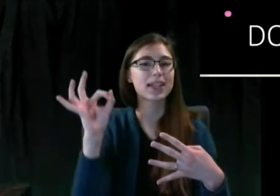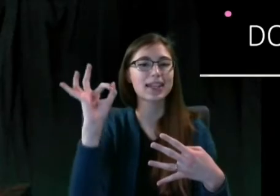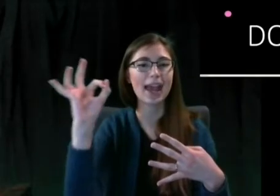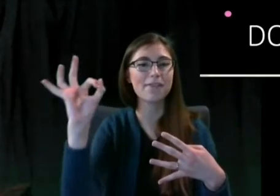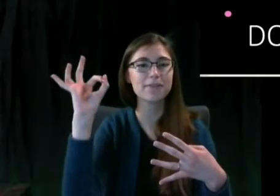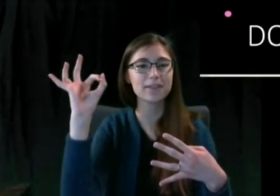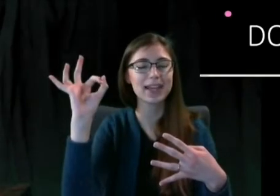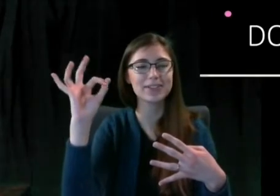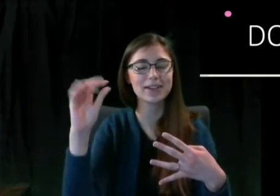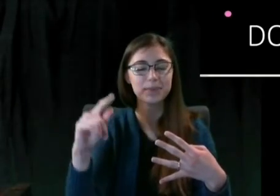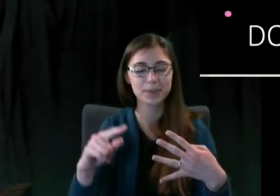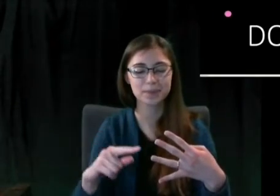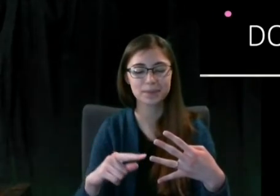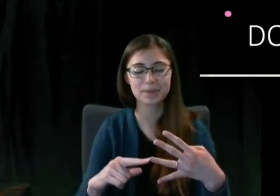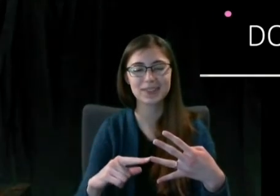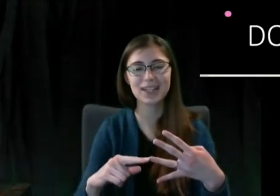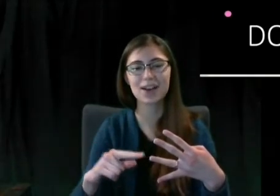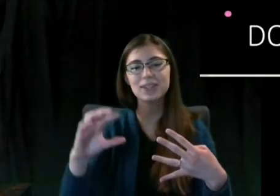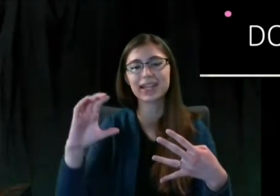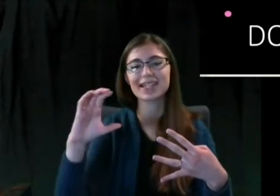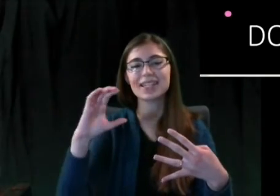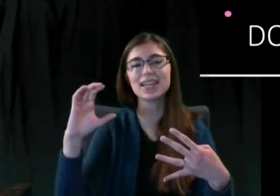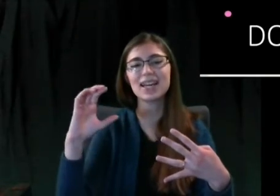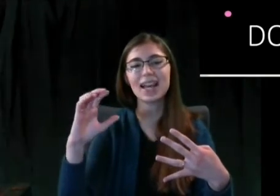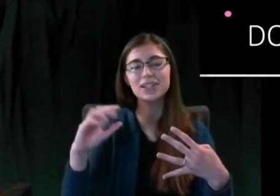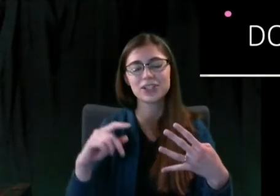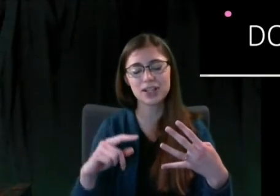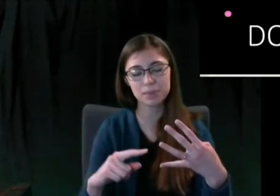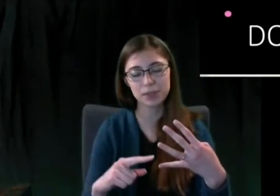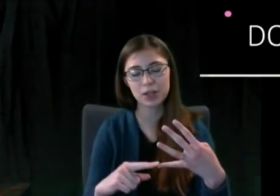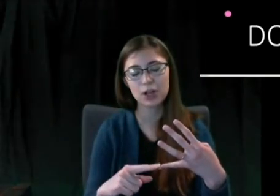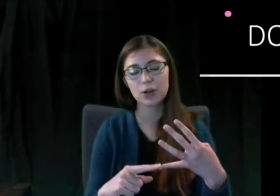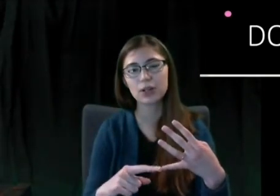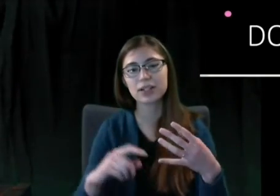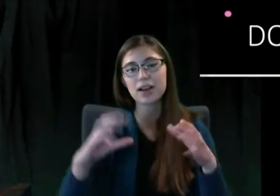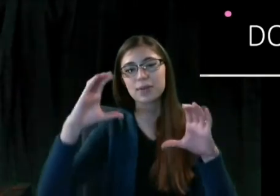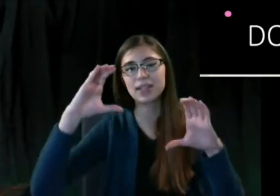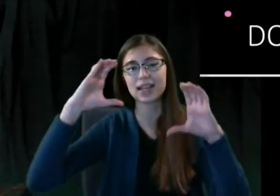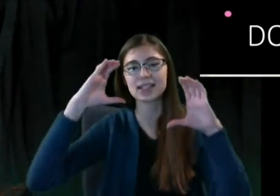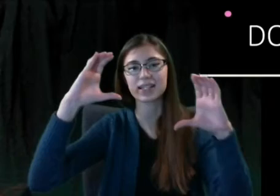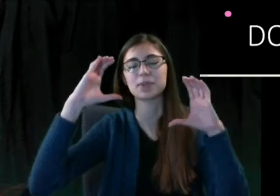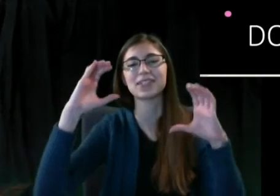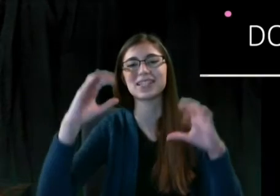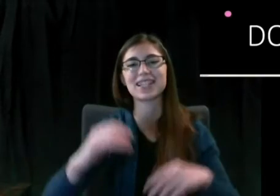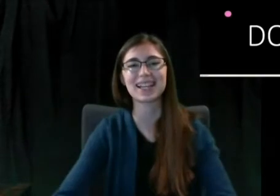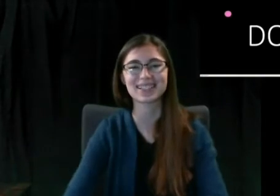F hand shape, dot with a C hand shape, or dot with a double C hand shape.